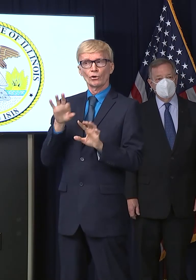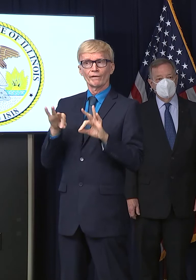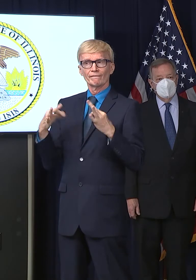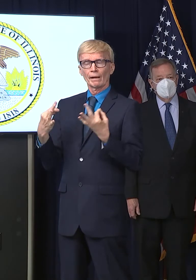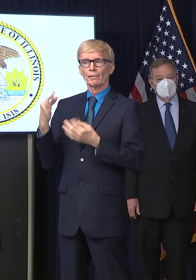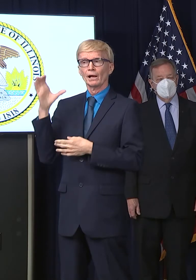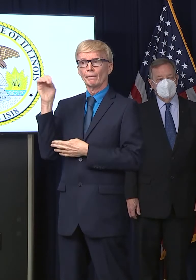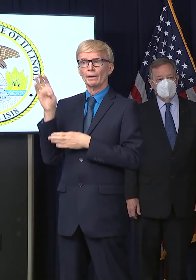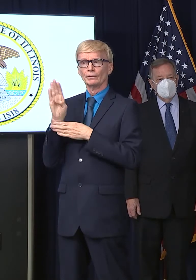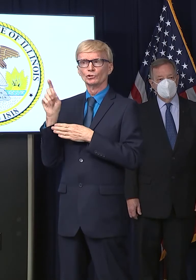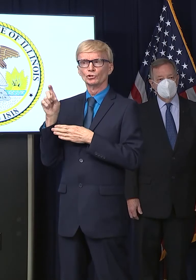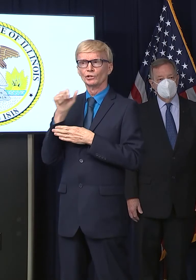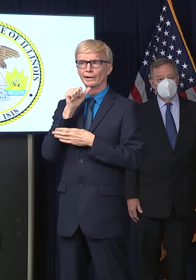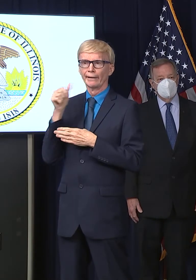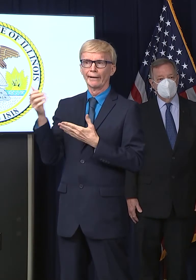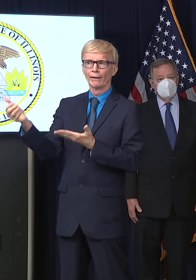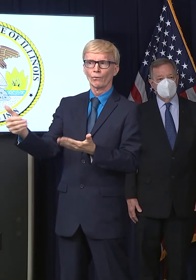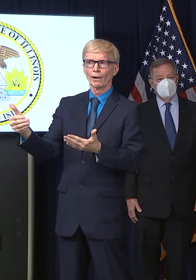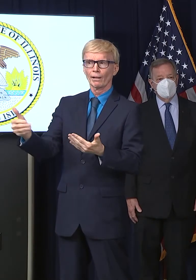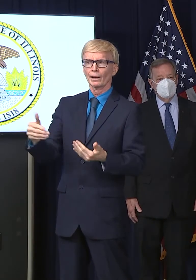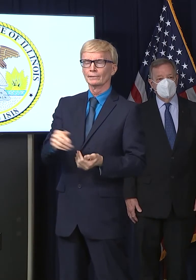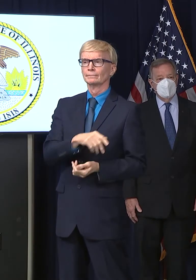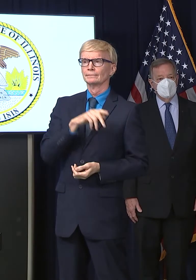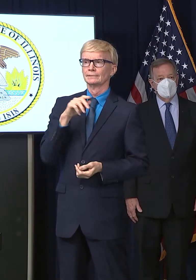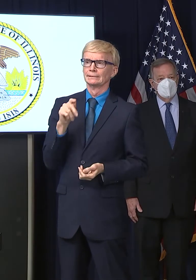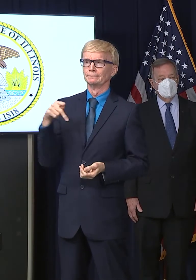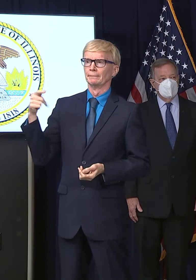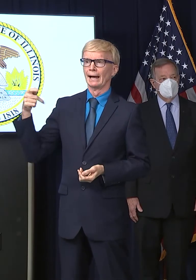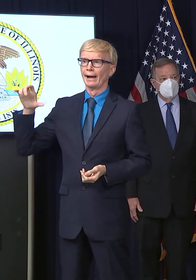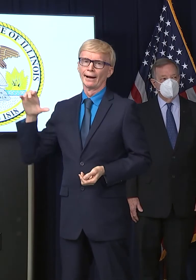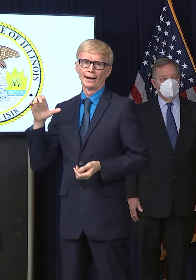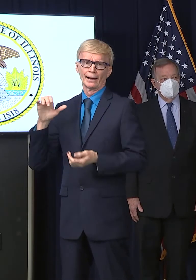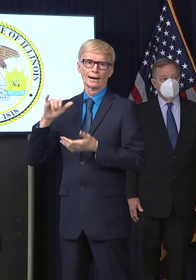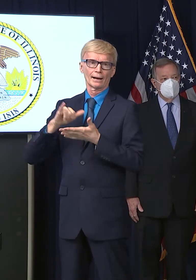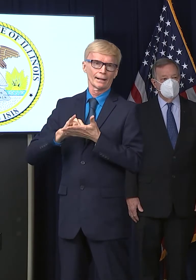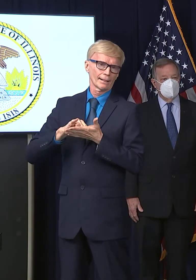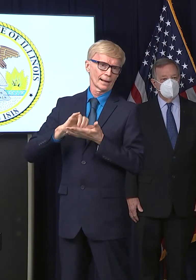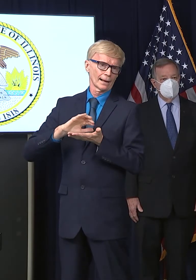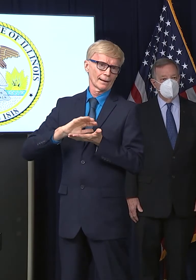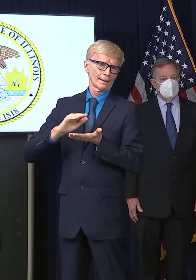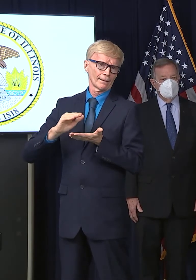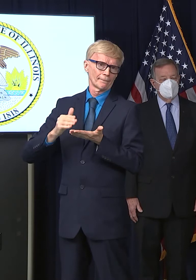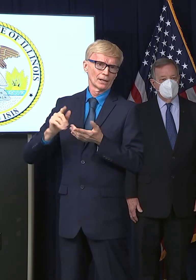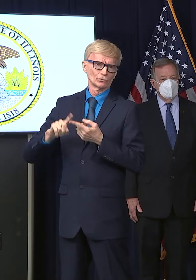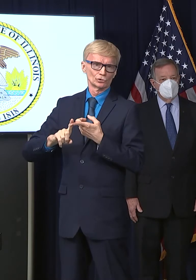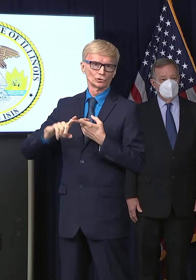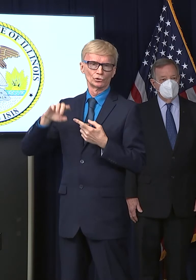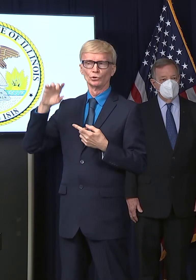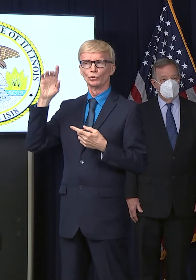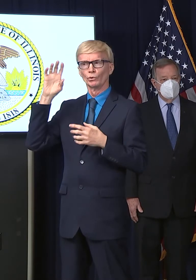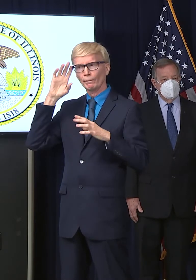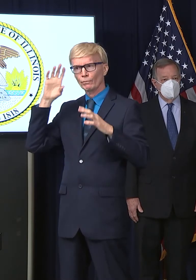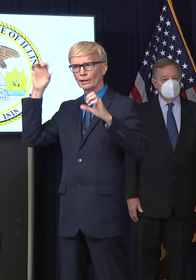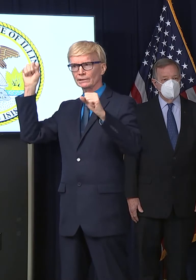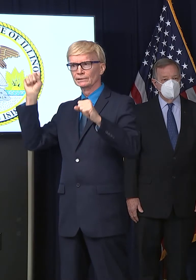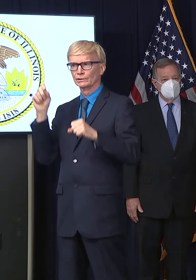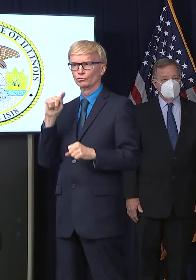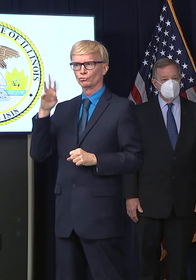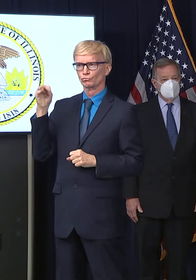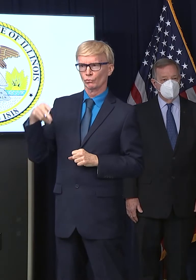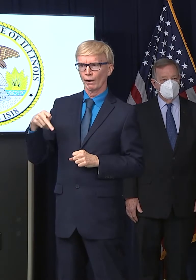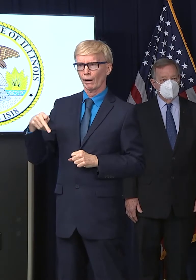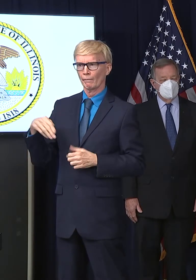should not have rolled out the welcome app for CPAC, which is now underway, which amounts to basically Donald Trump's presidential relaunch at the Hyatt in